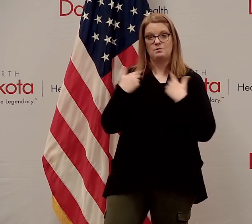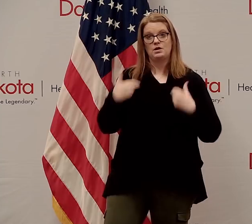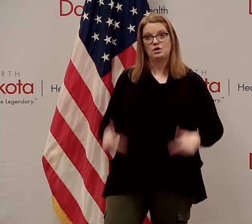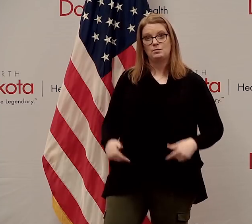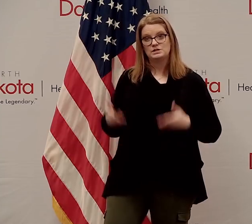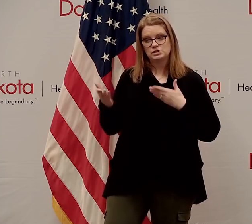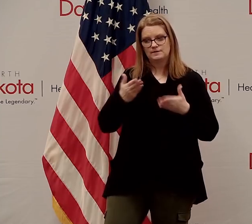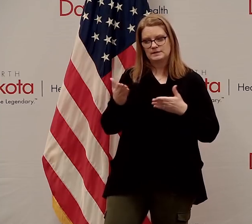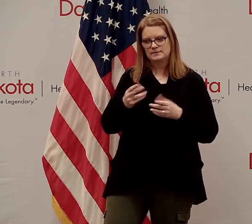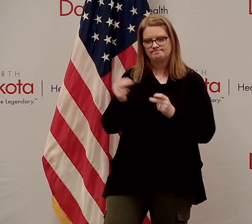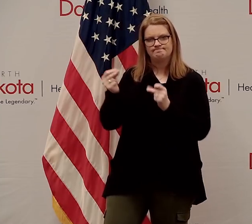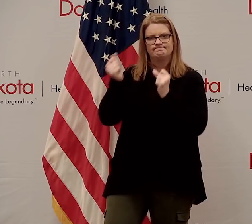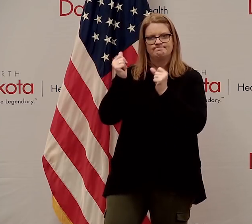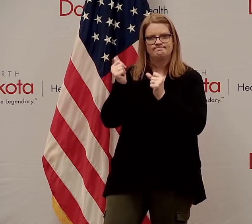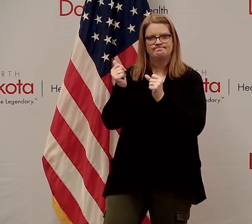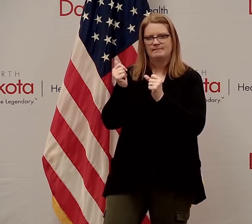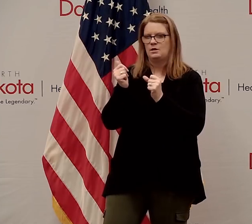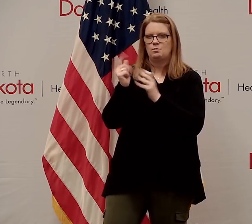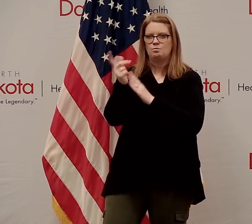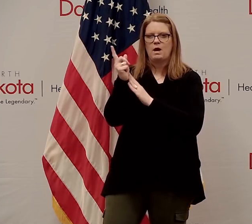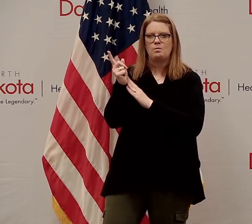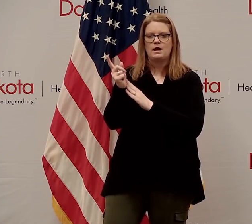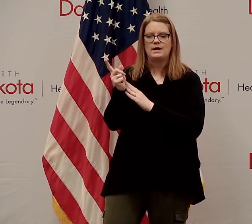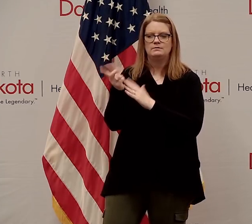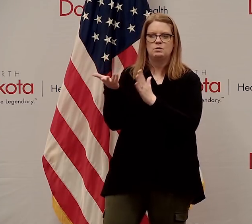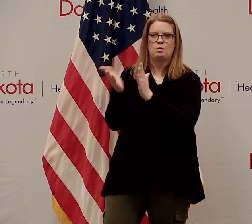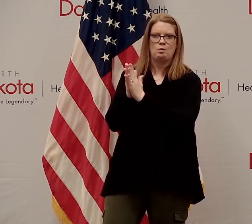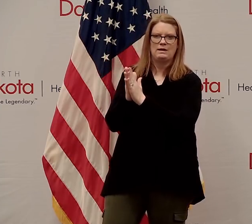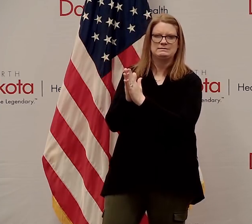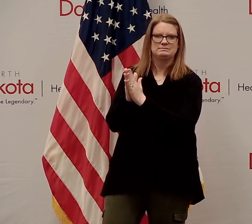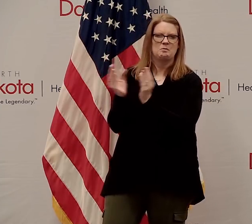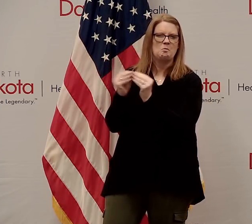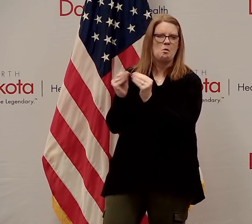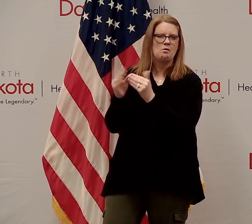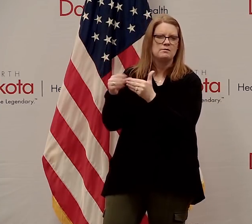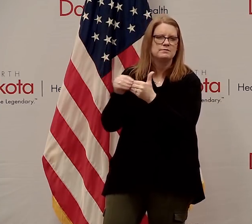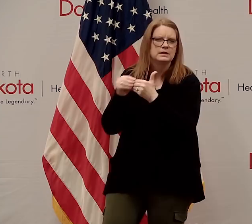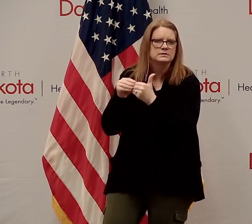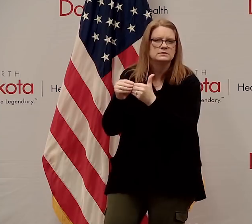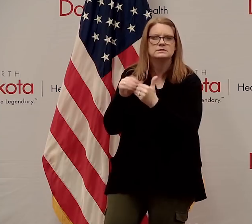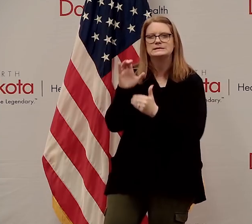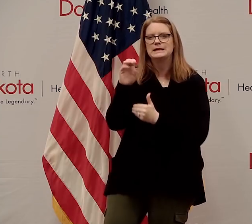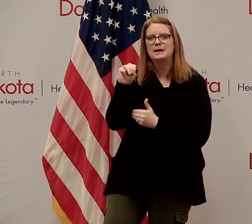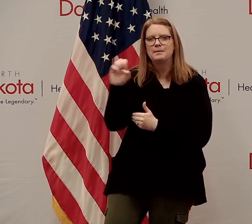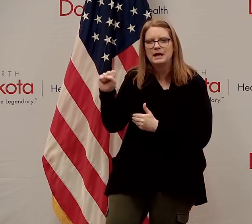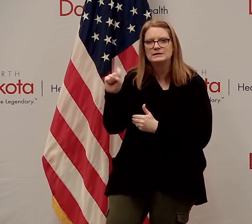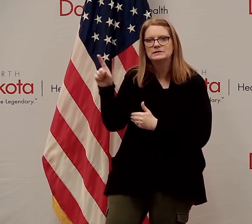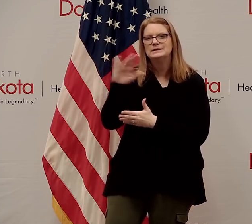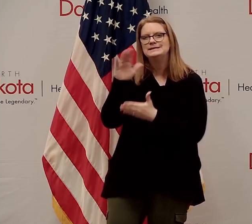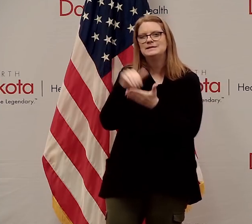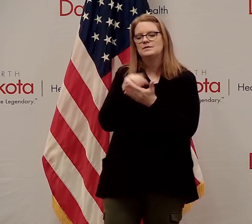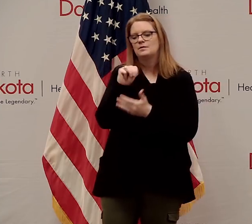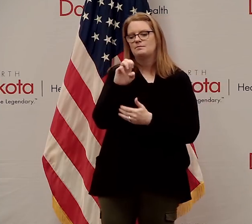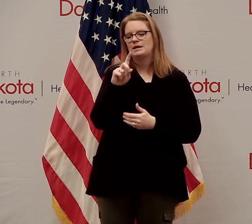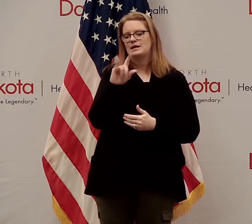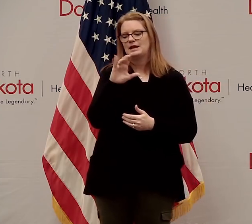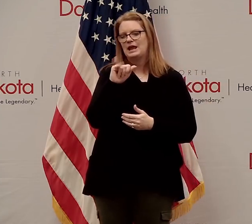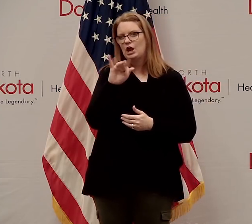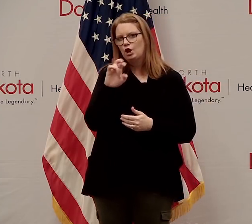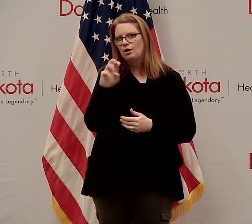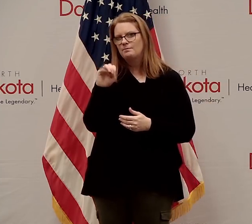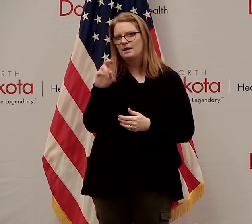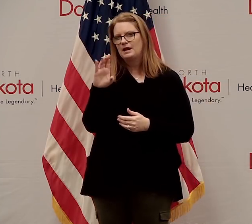reacted quickly, and they requested several flexibilities from the CMS, or the Centers for Medicare and Medicaid